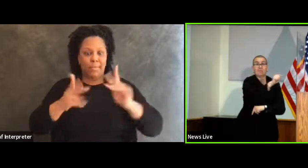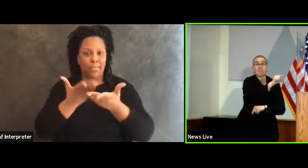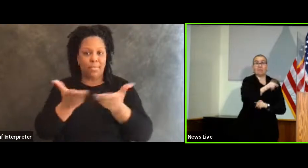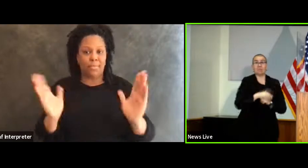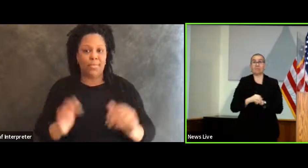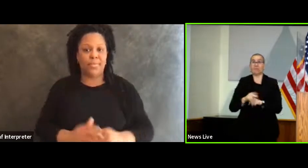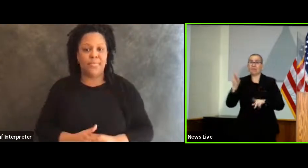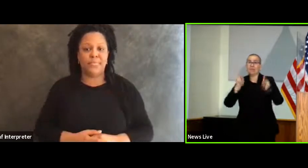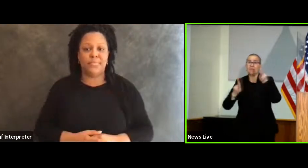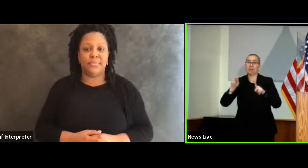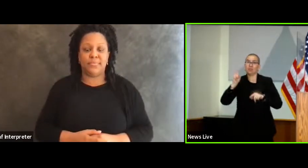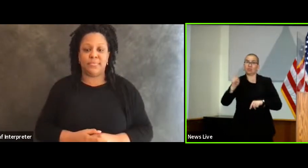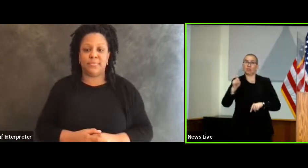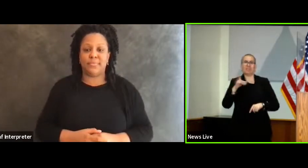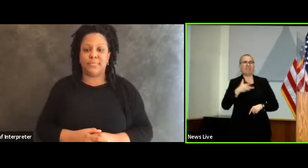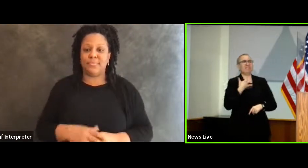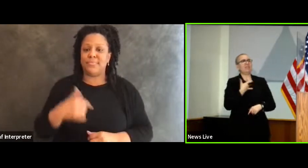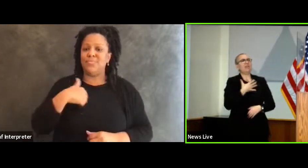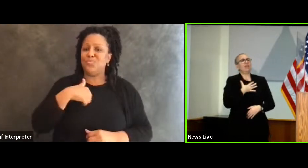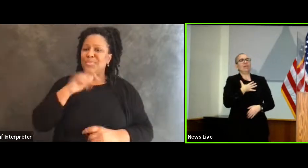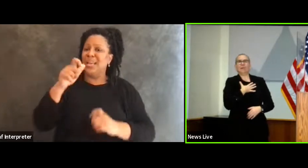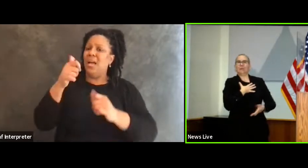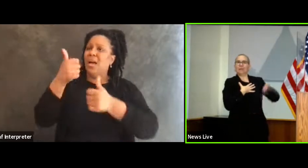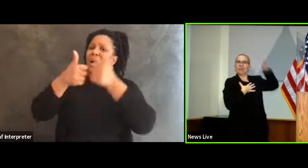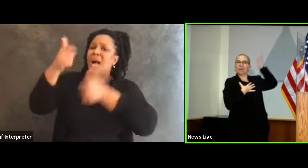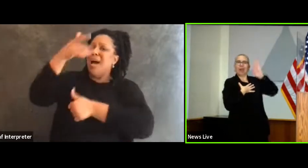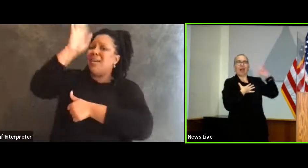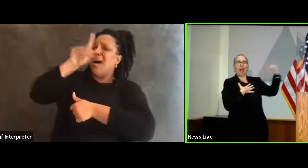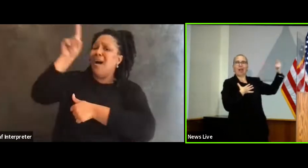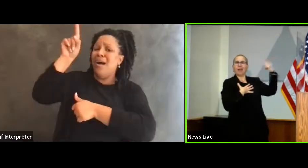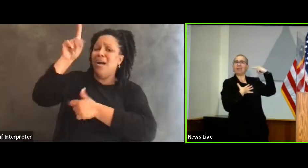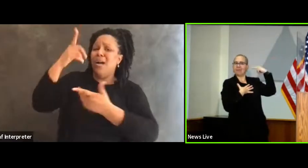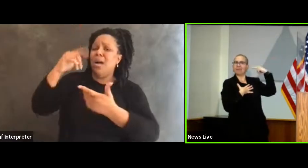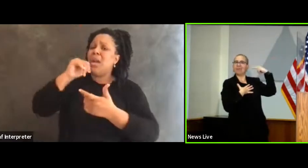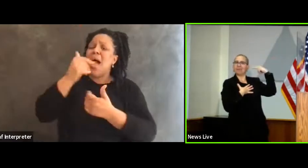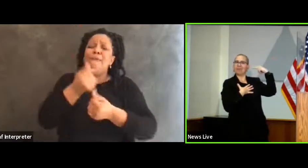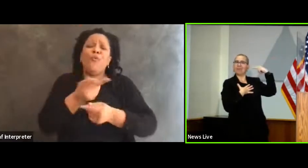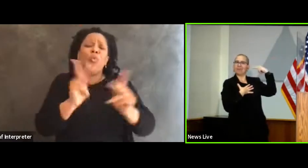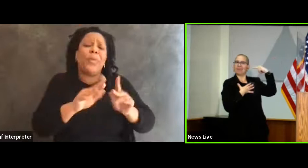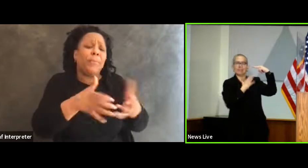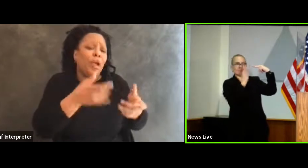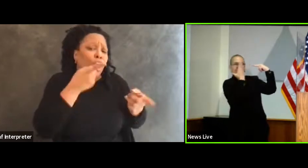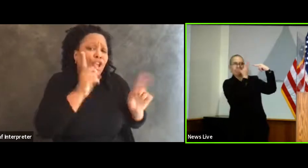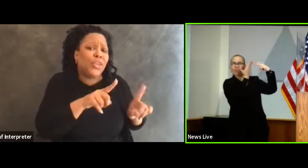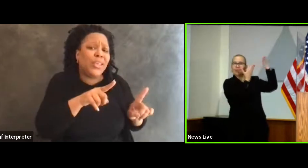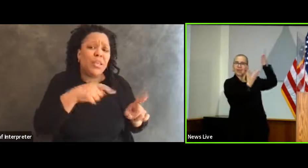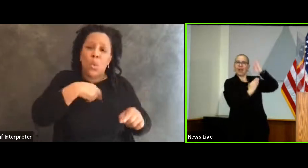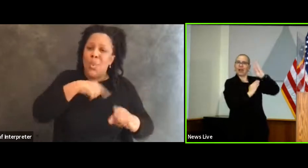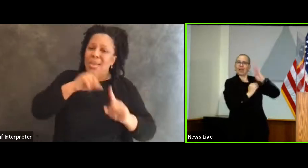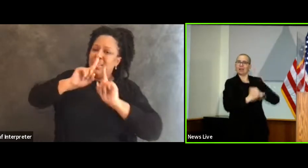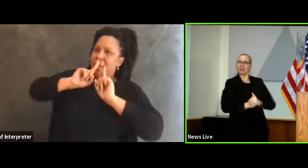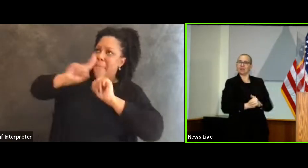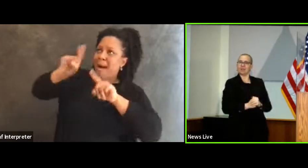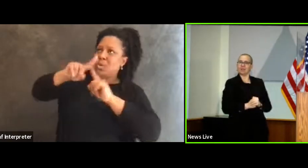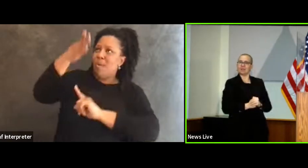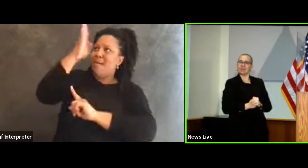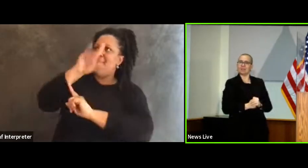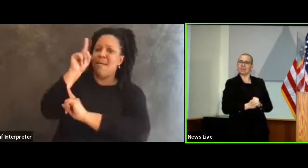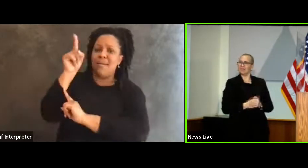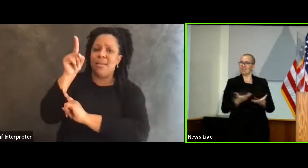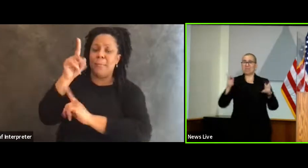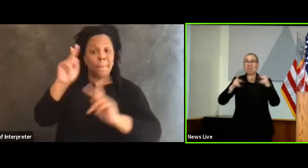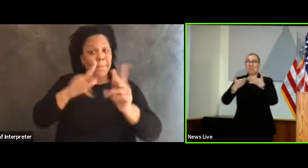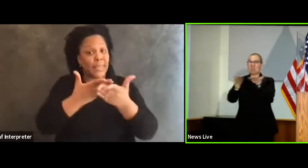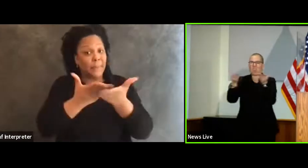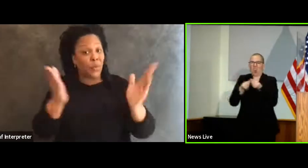just by the hands of a powerful few. We answer to Him. People of Minnesota have lost faith in us as leaders to do what is